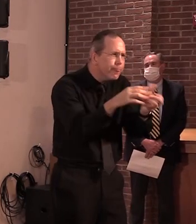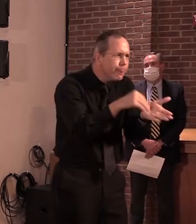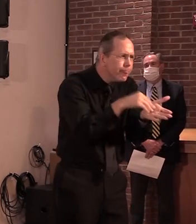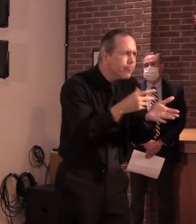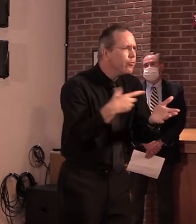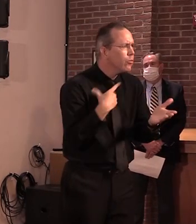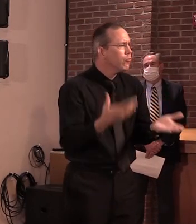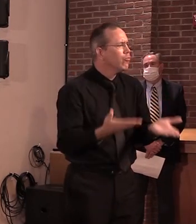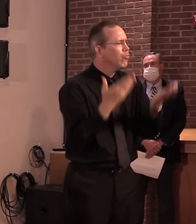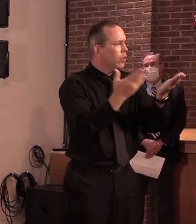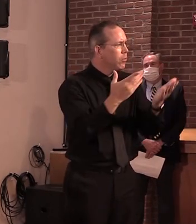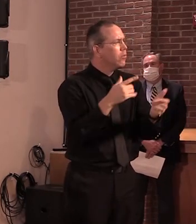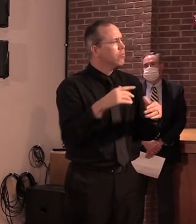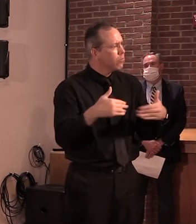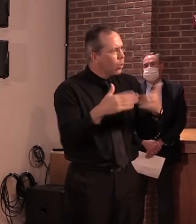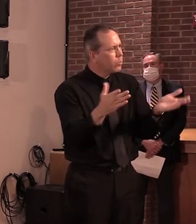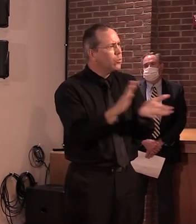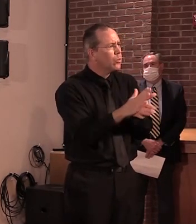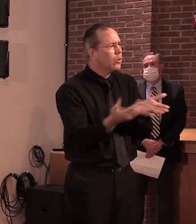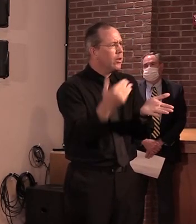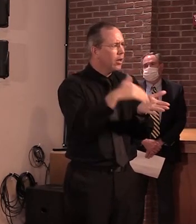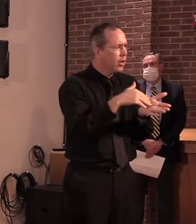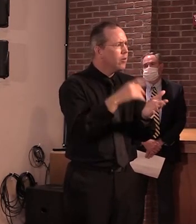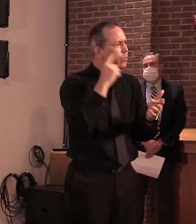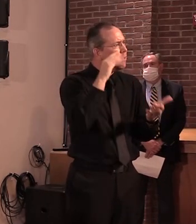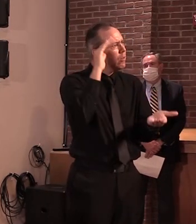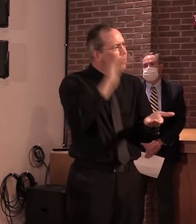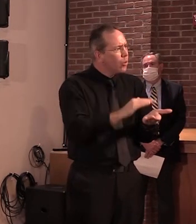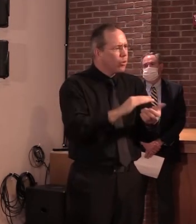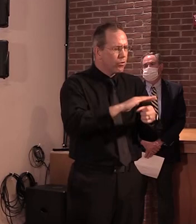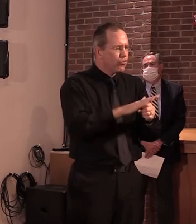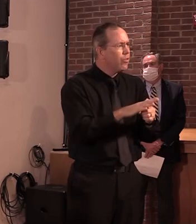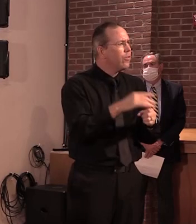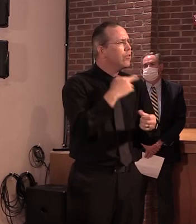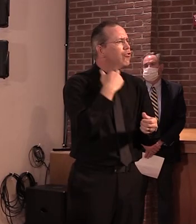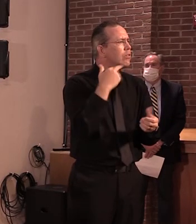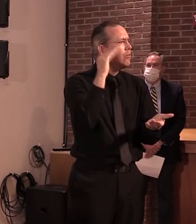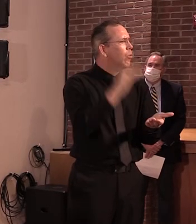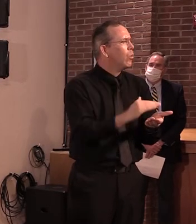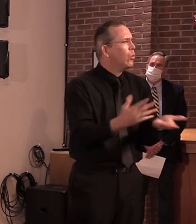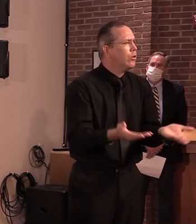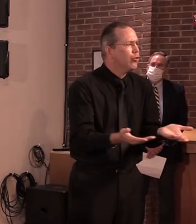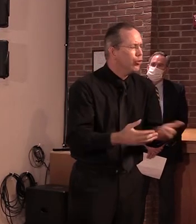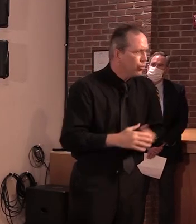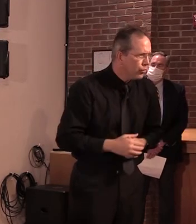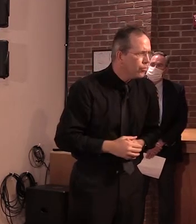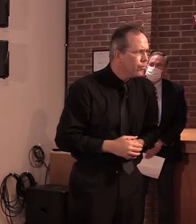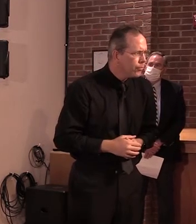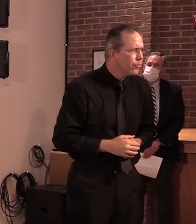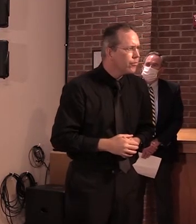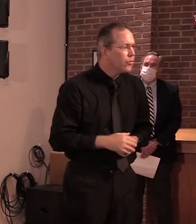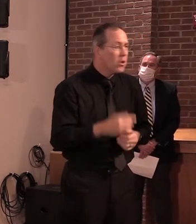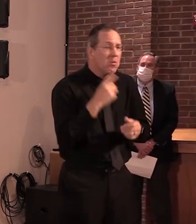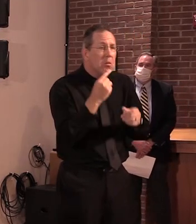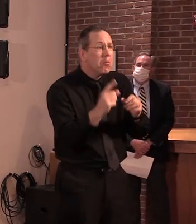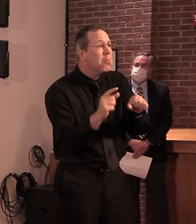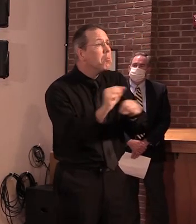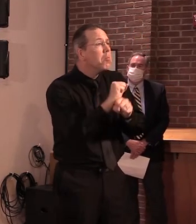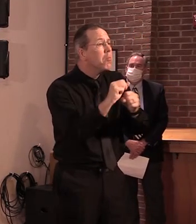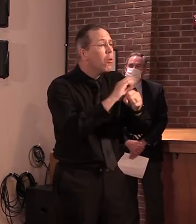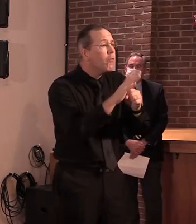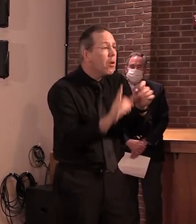Vermont with a low number of cases and who have the ability to quickly contain the outbreaks when they do